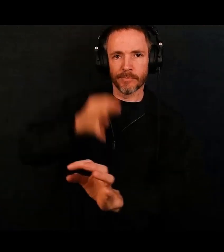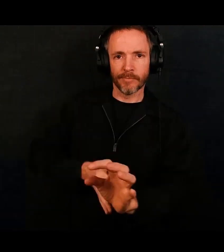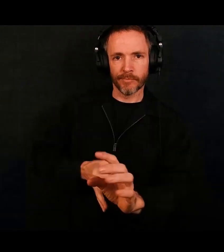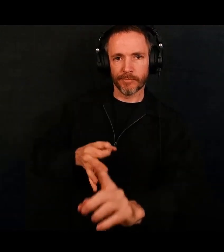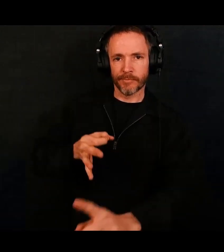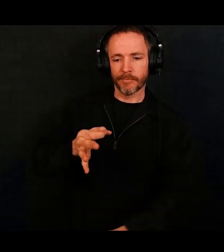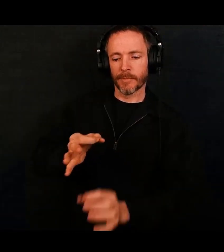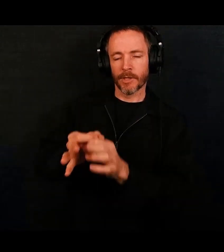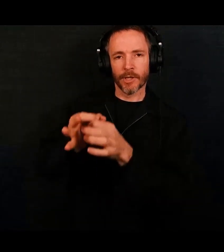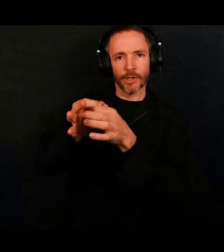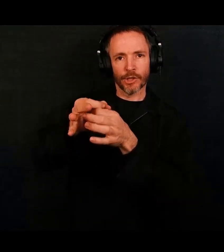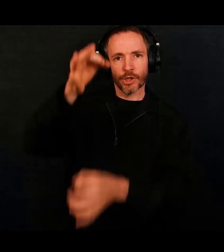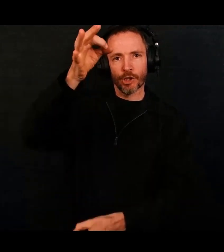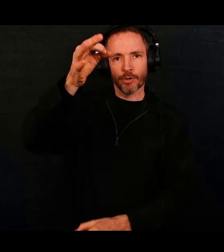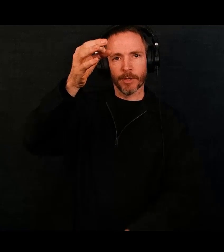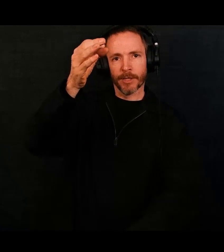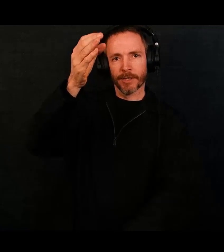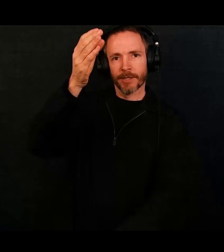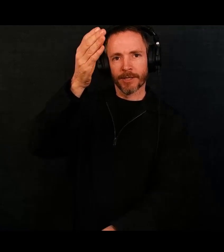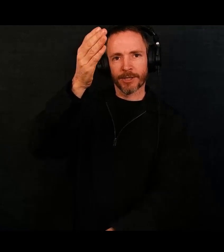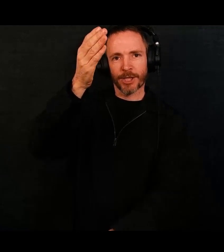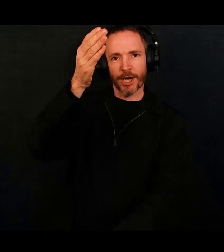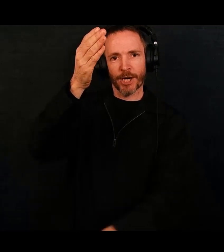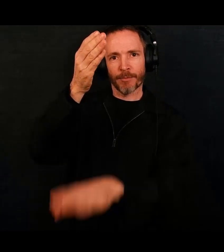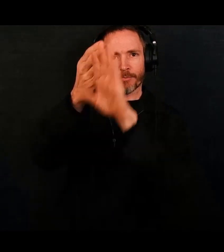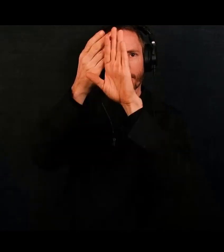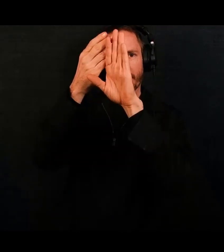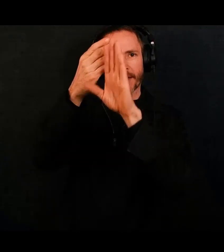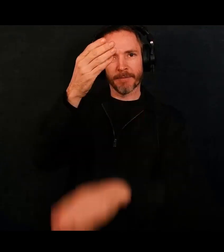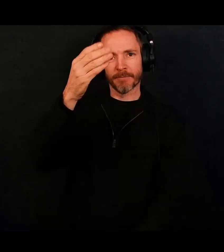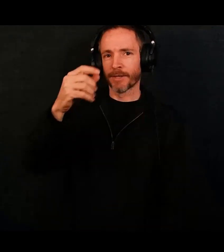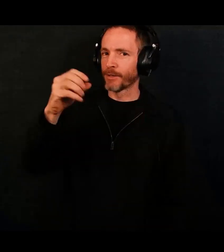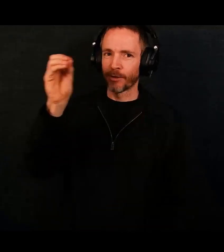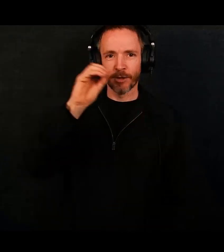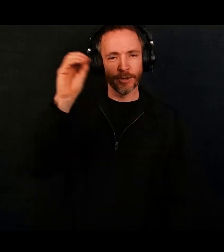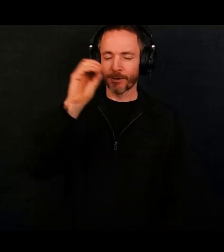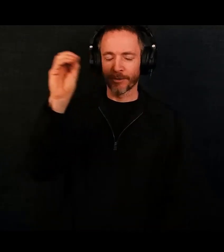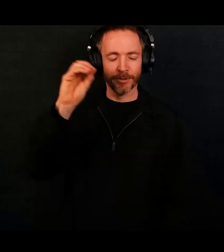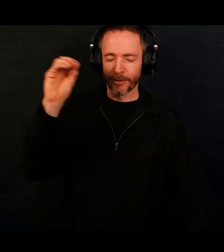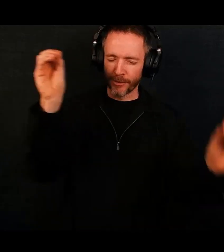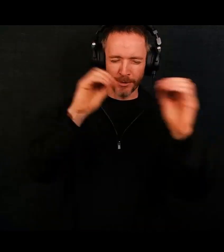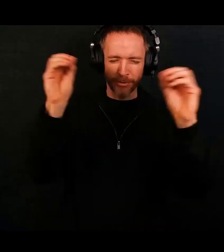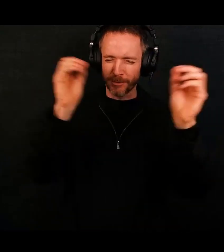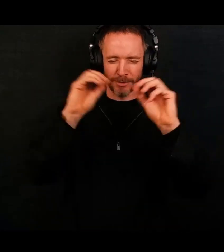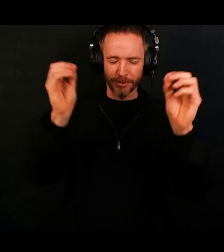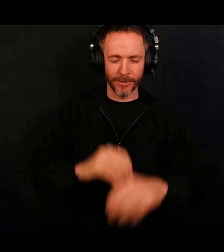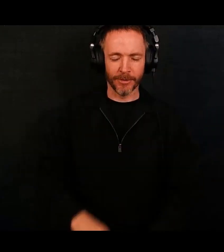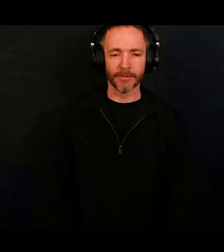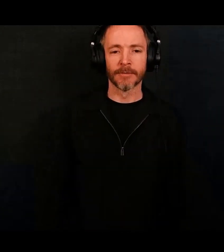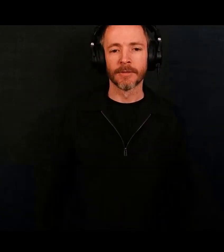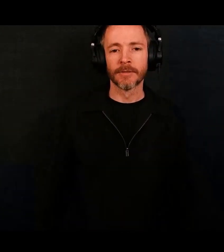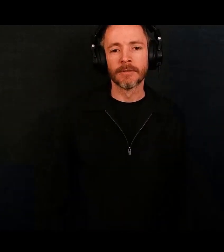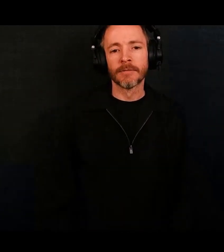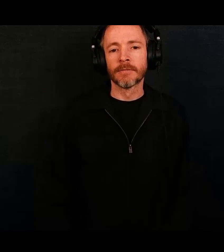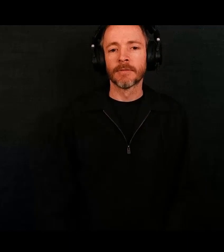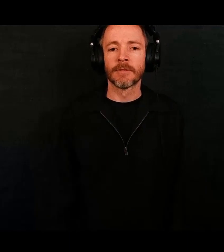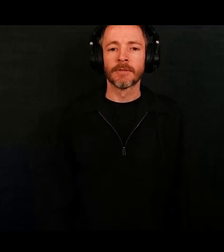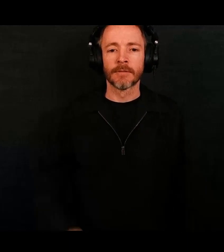tubing's got to fit in this little dimension. Tube, chair, bam. No. Inch